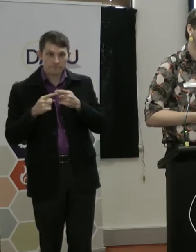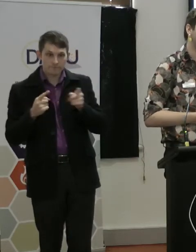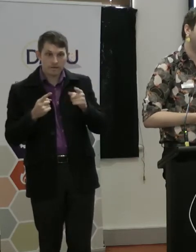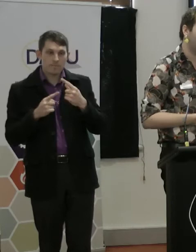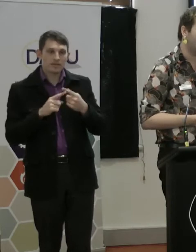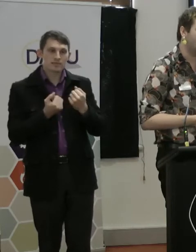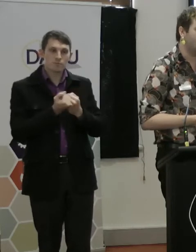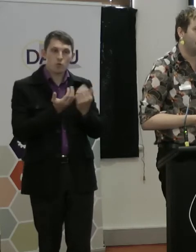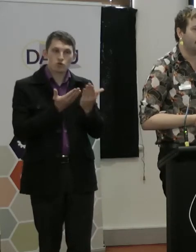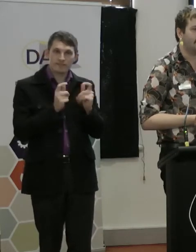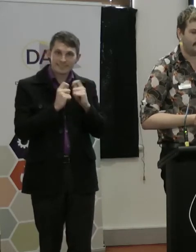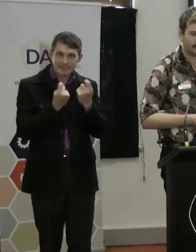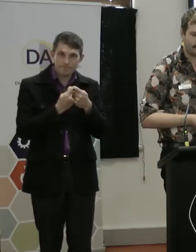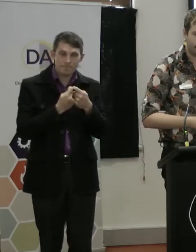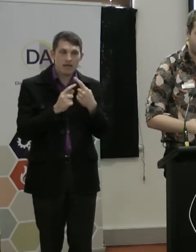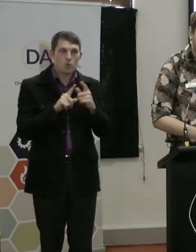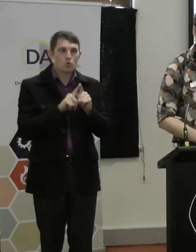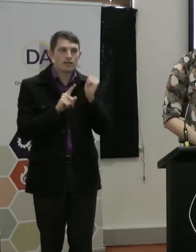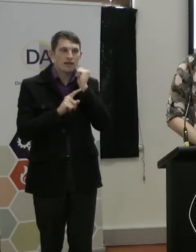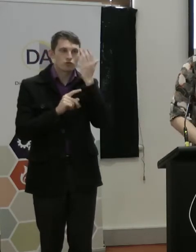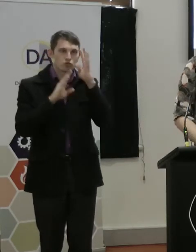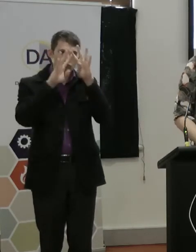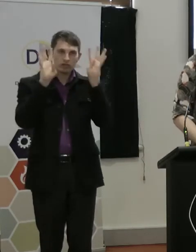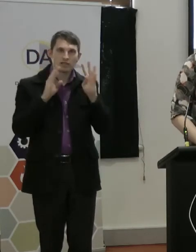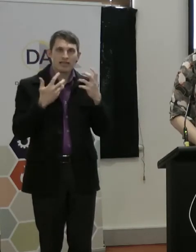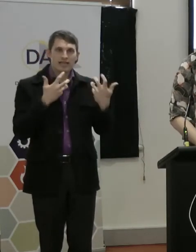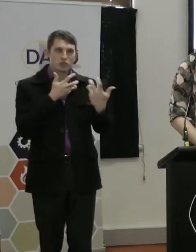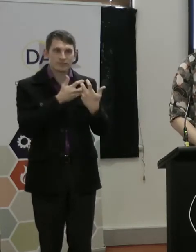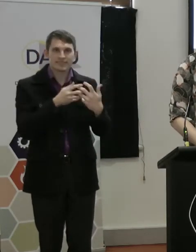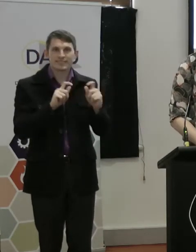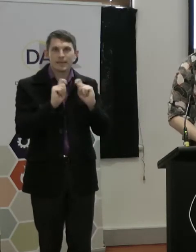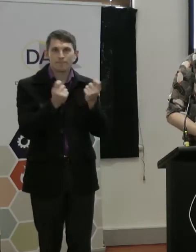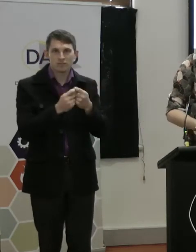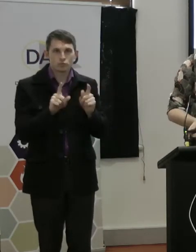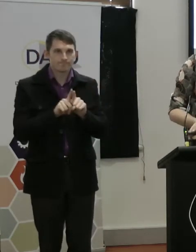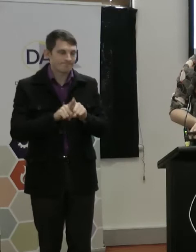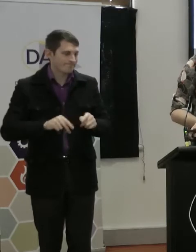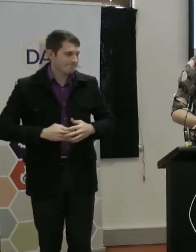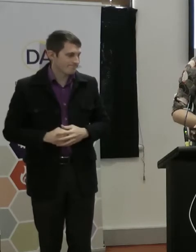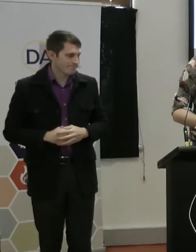support services team, and we have an Aboriginal and Torres Strait Islander engagement team as well.